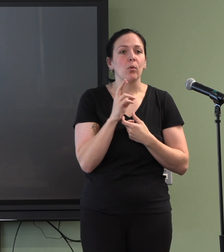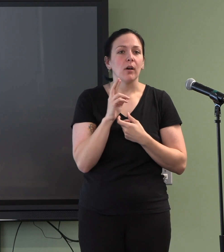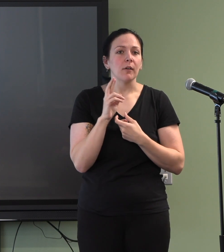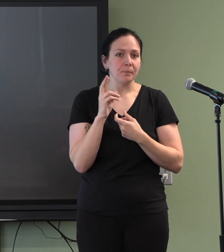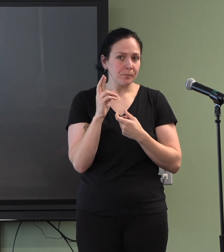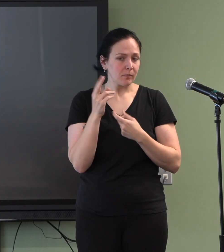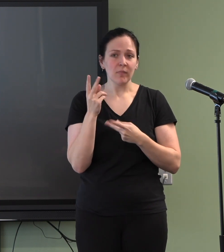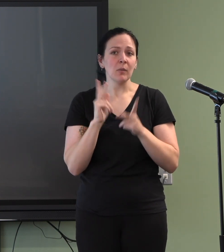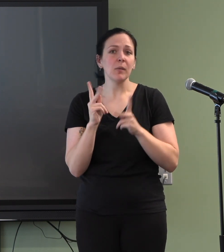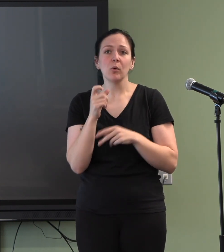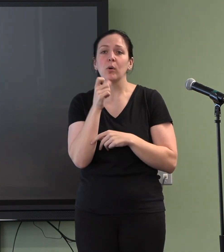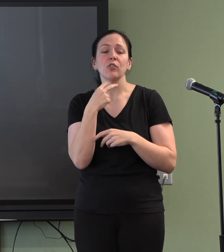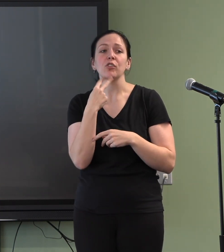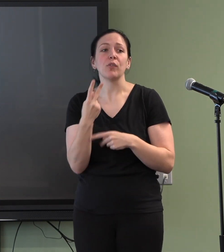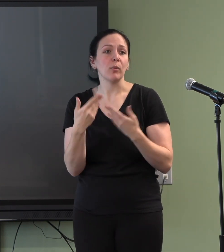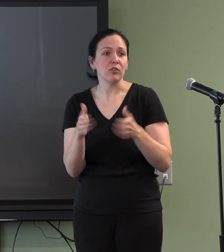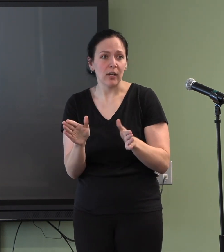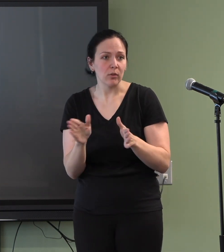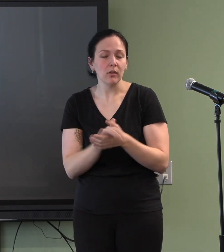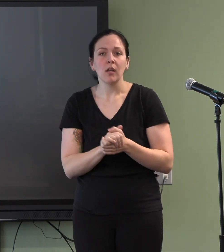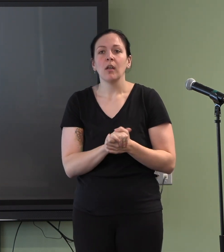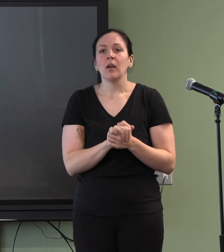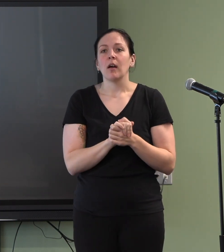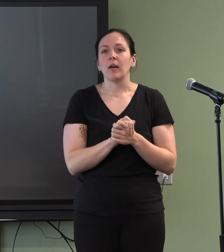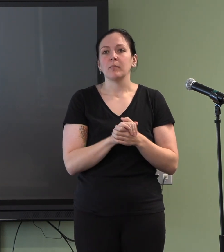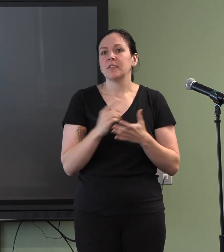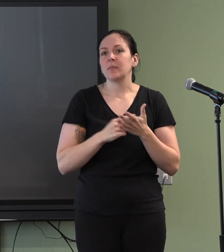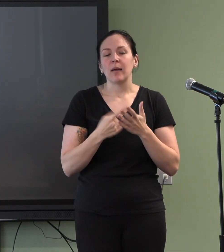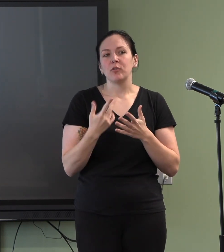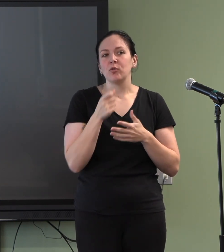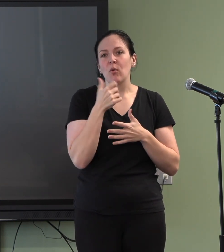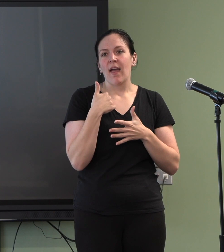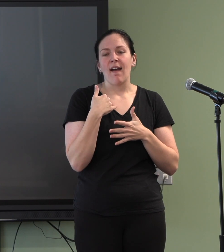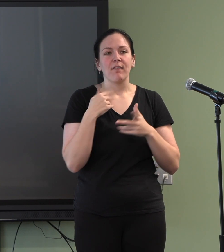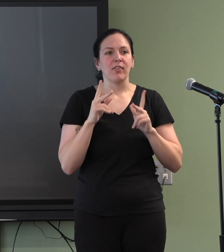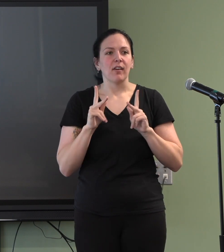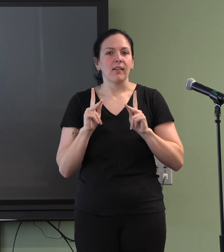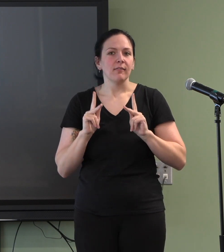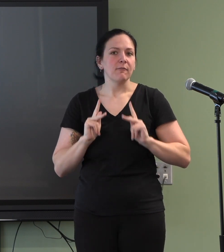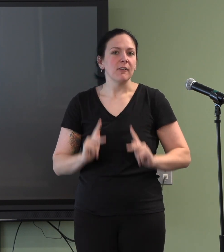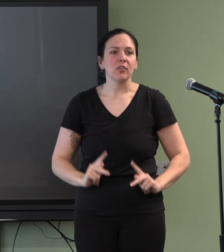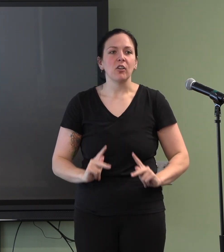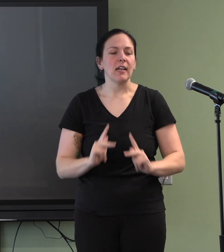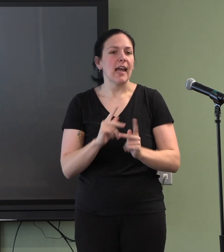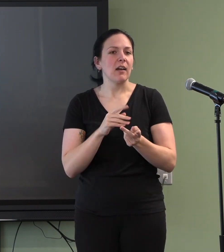or people who aren't just verbal in general. Sometimes you don't have the physical